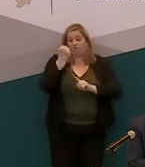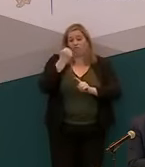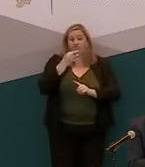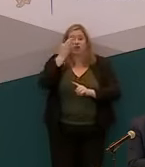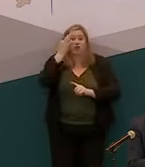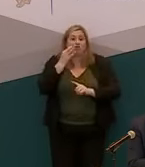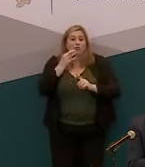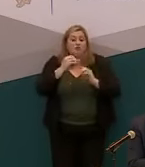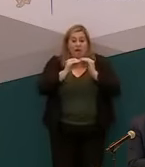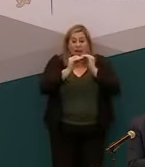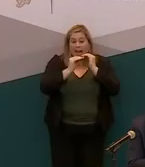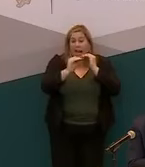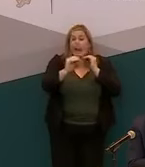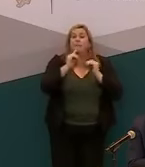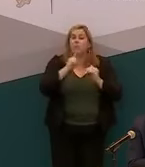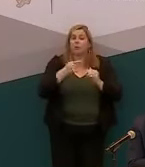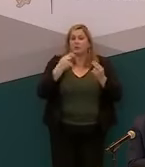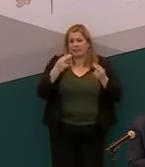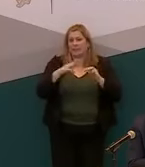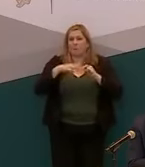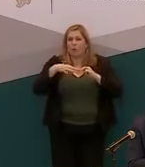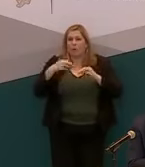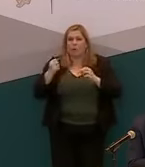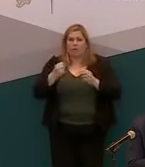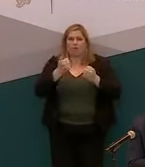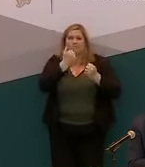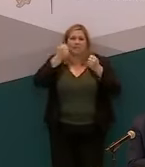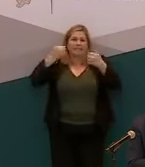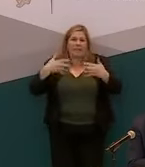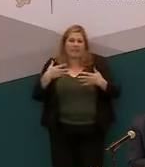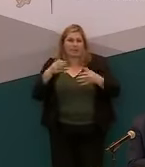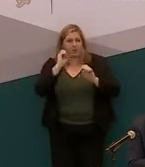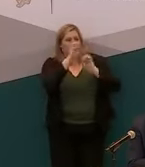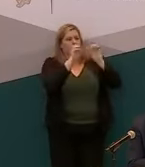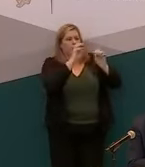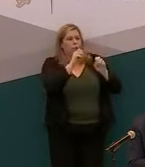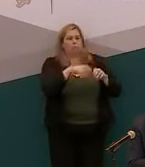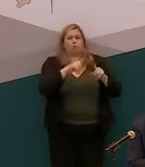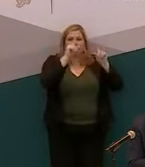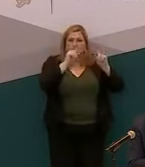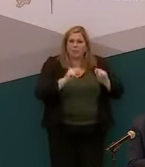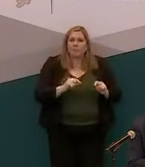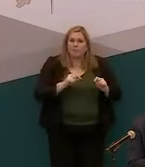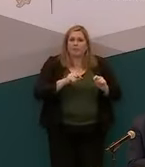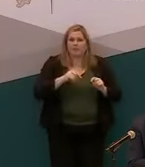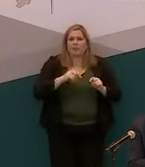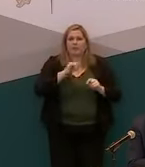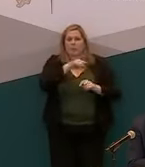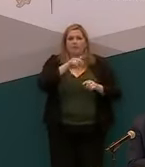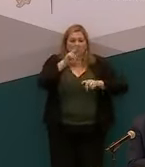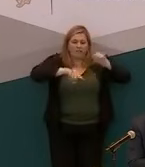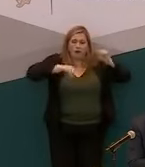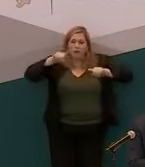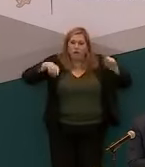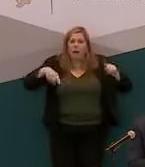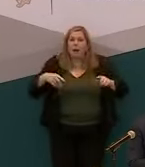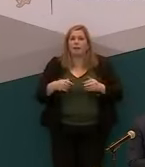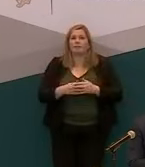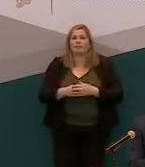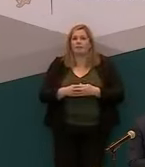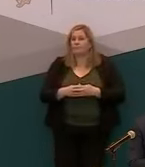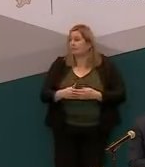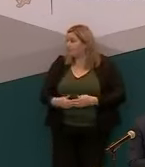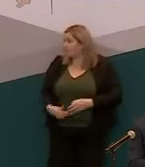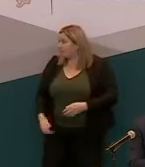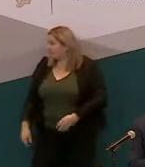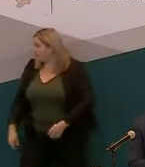we need more data to be certain that we are, because the data is variable. Let's just turn our